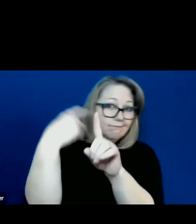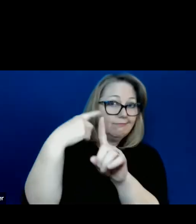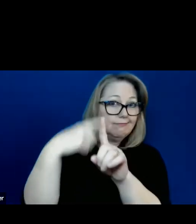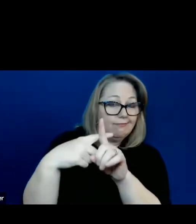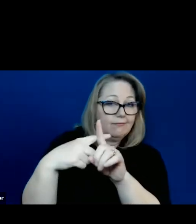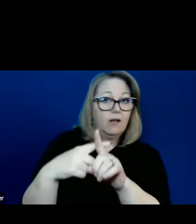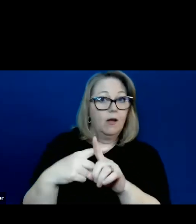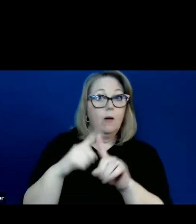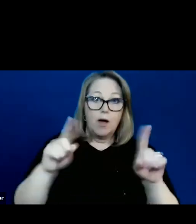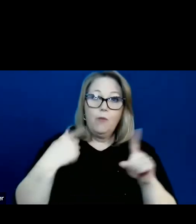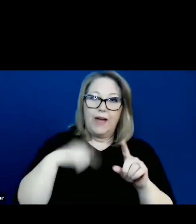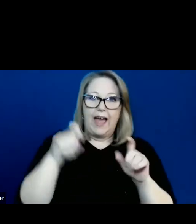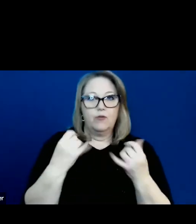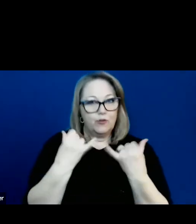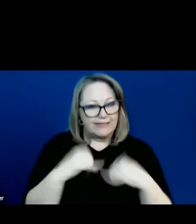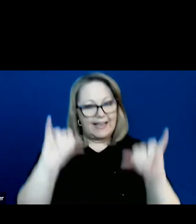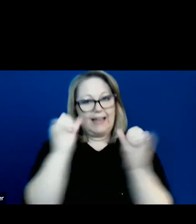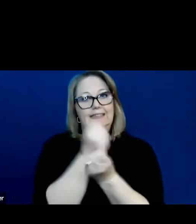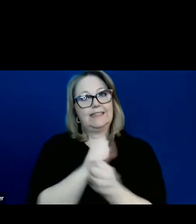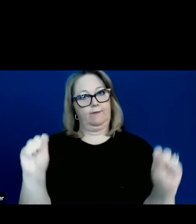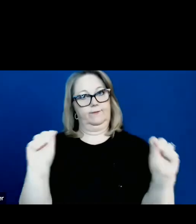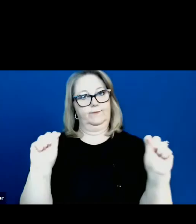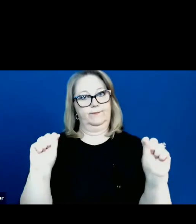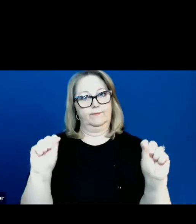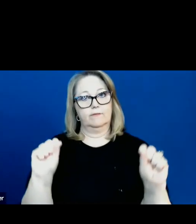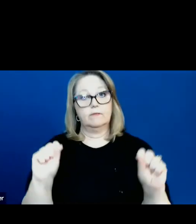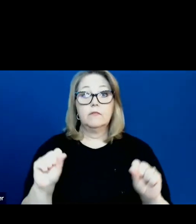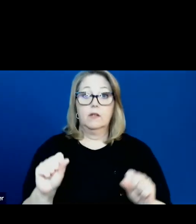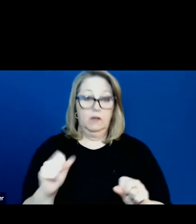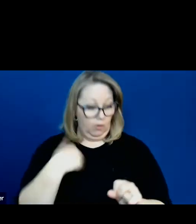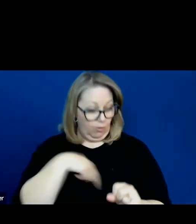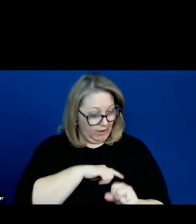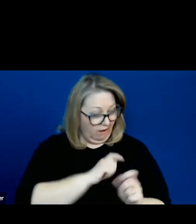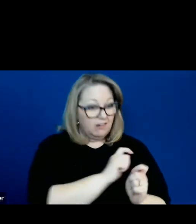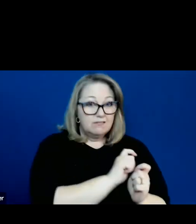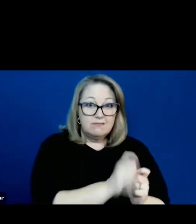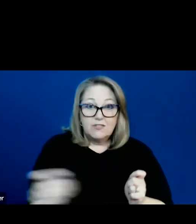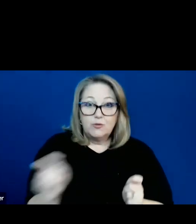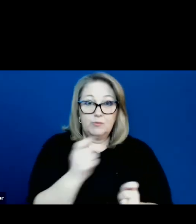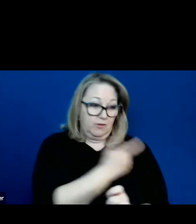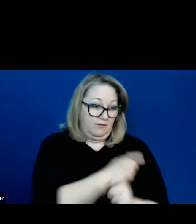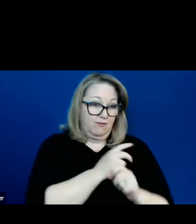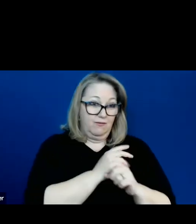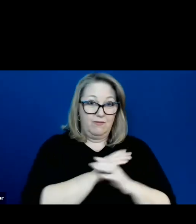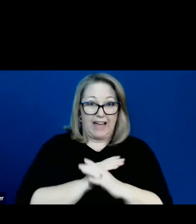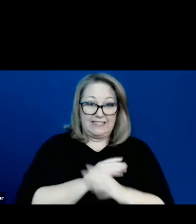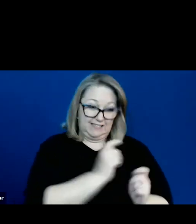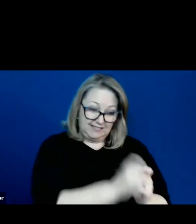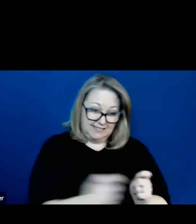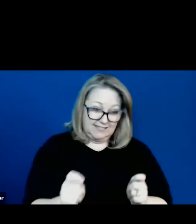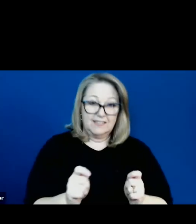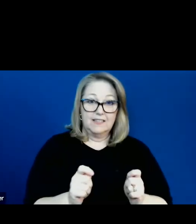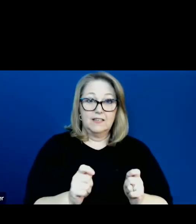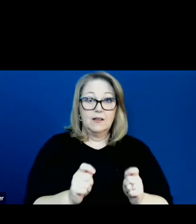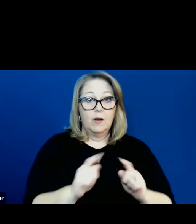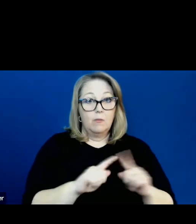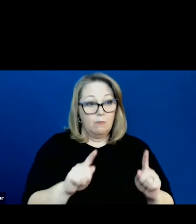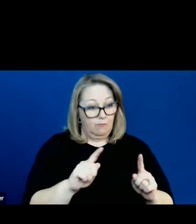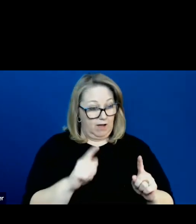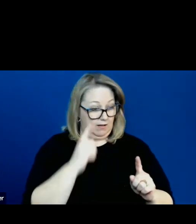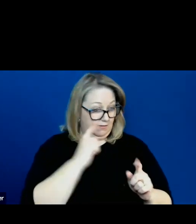together. Vaccinations are already being distributed to our healthcare workers in Nevada, but it will take time to get to the point of